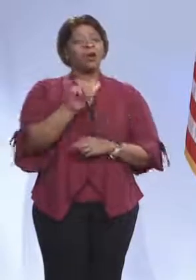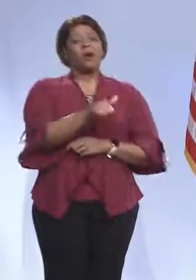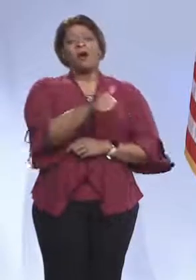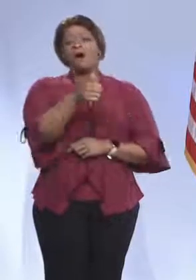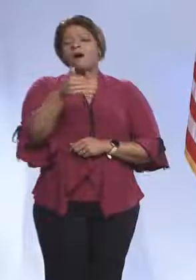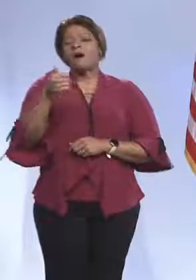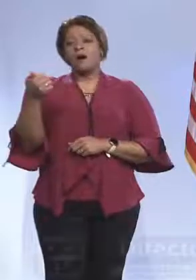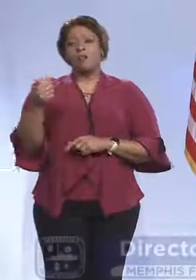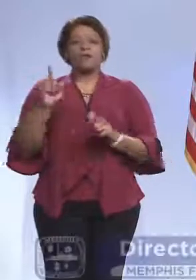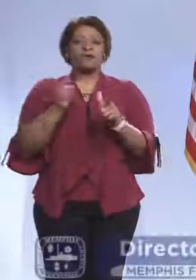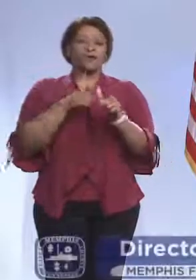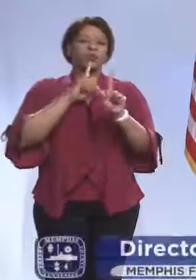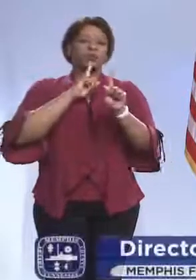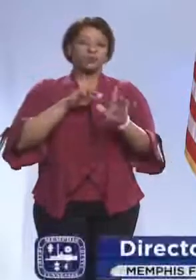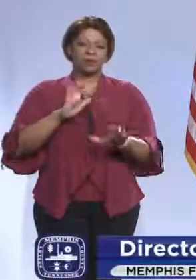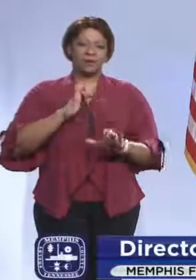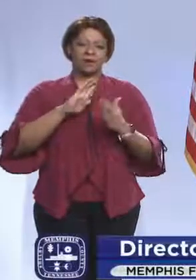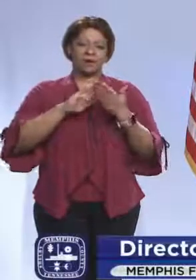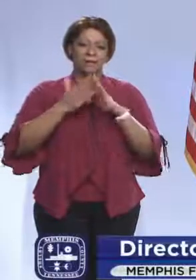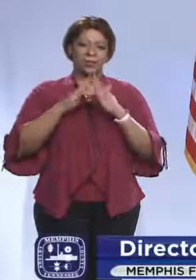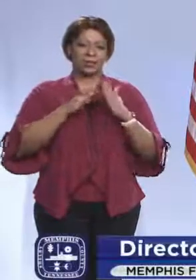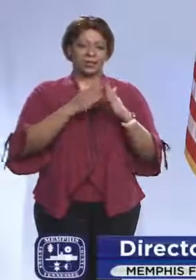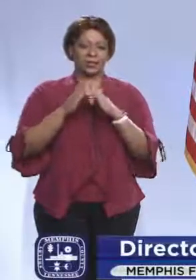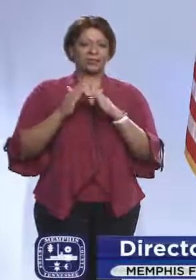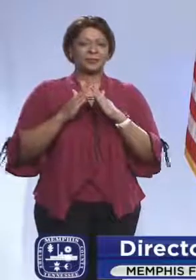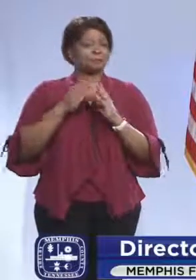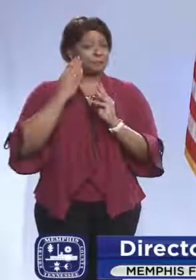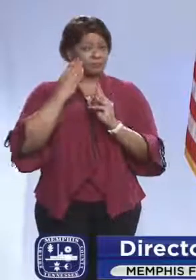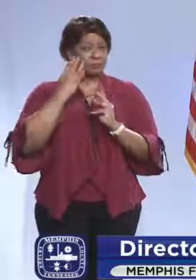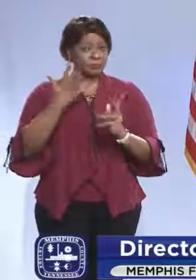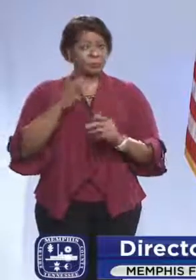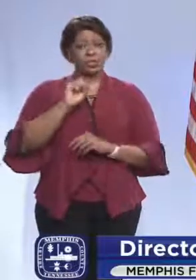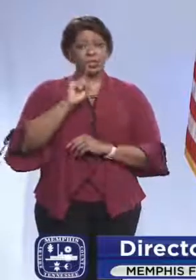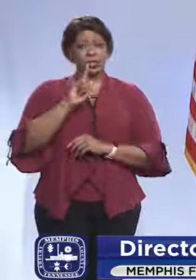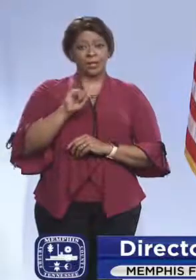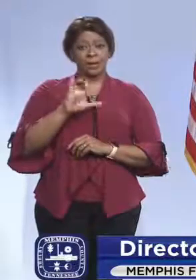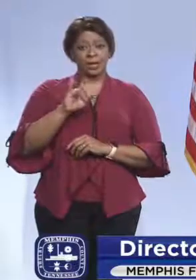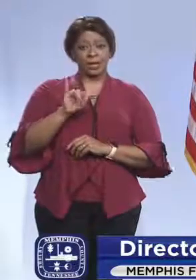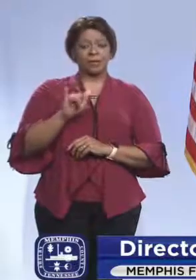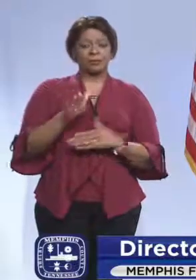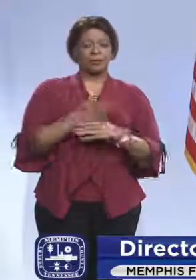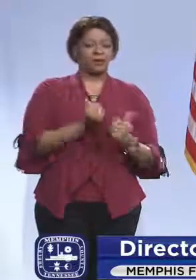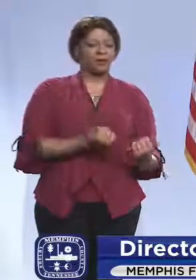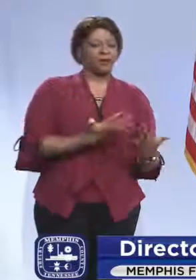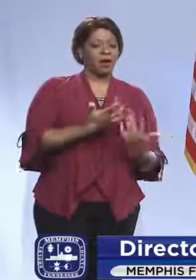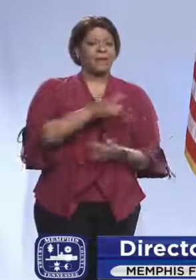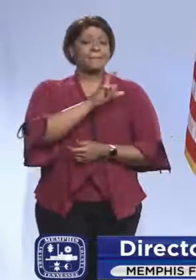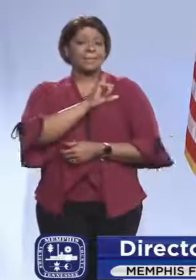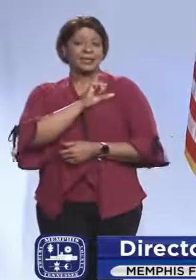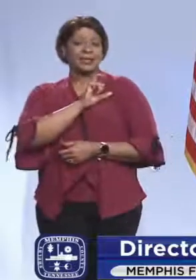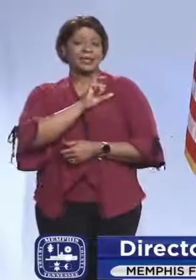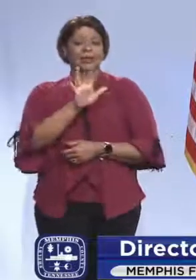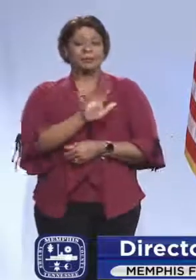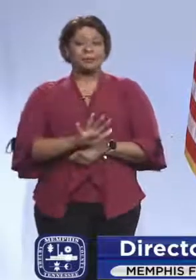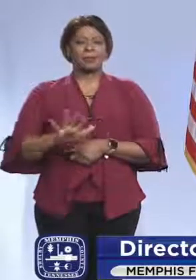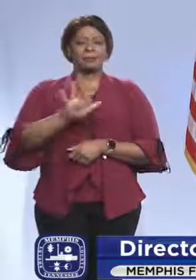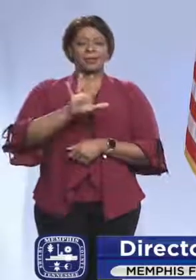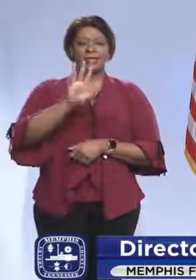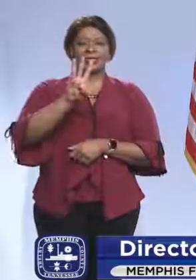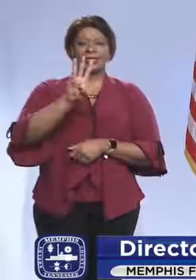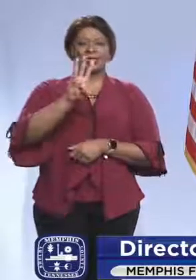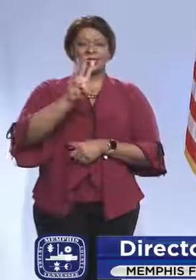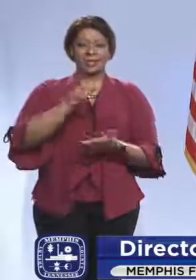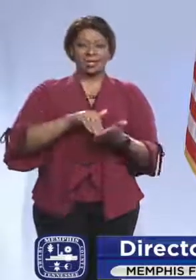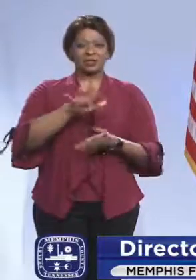first responders in our community. Just so you know, in Shelby County, between fire and police, we have approximately